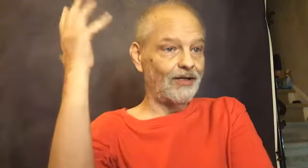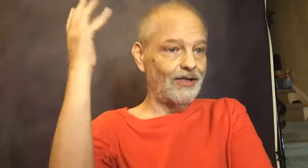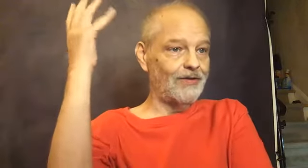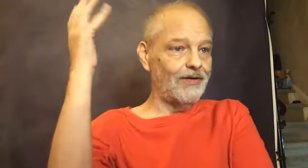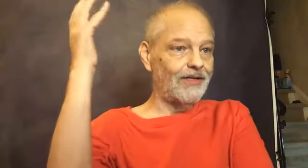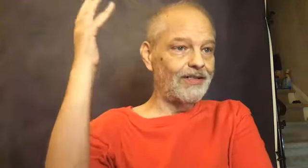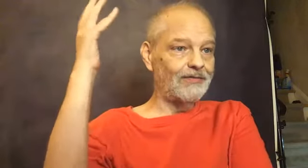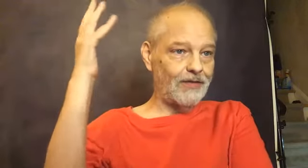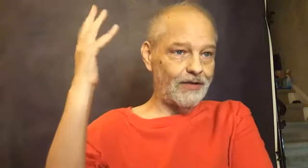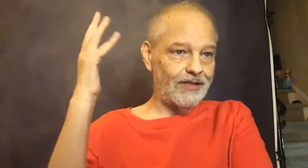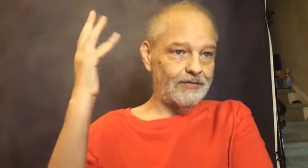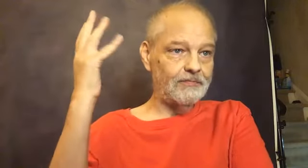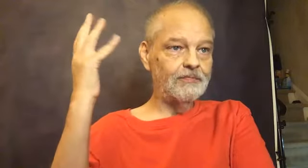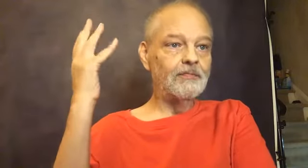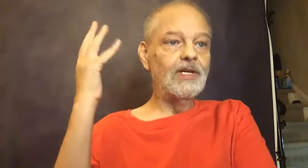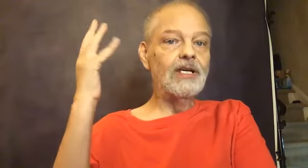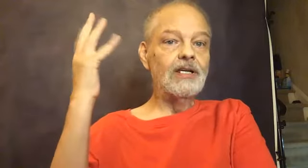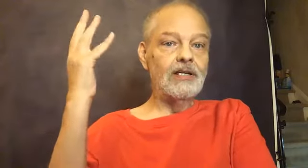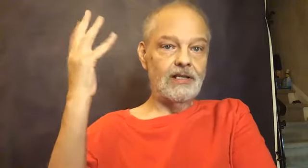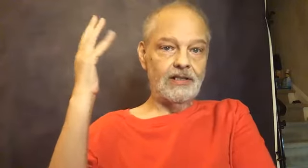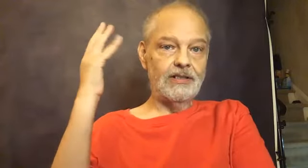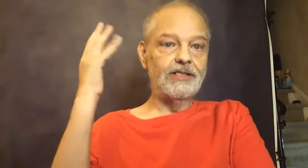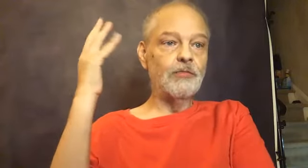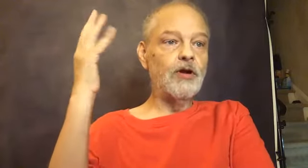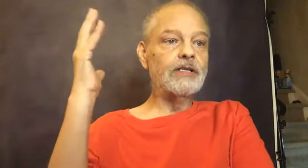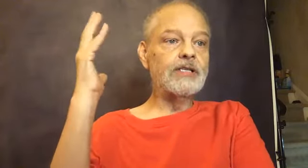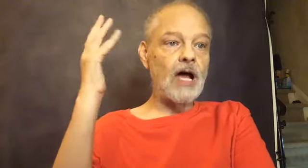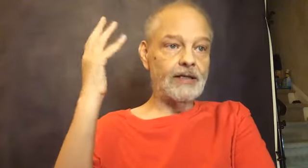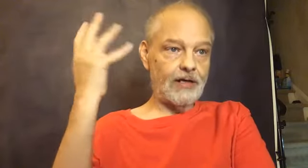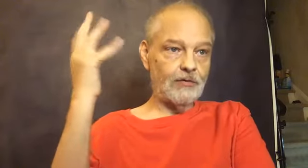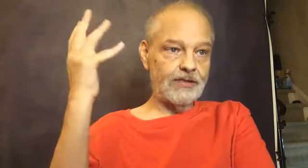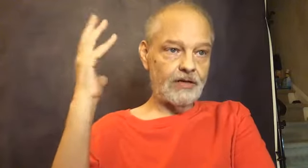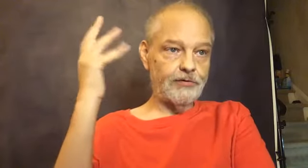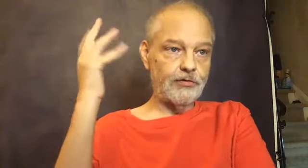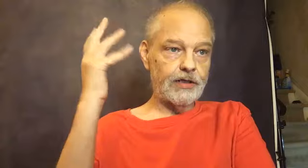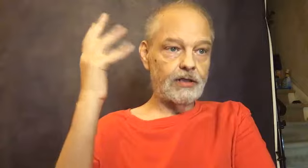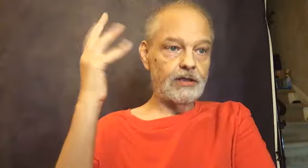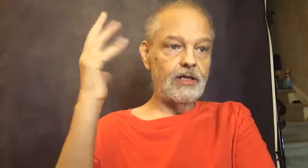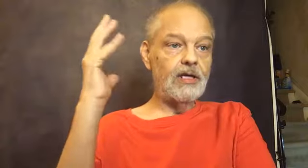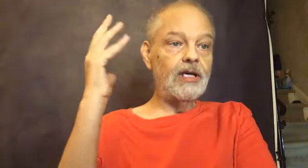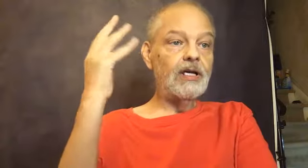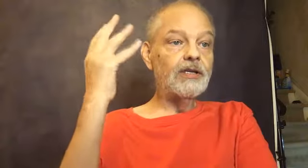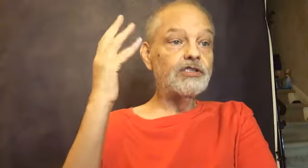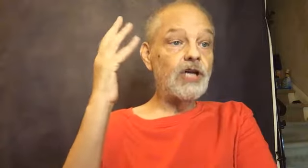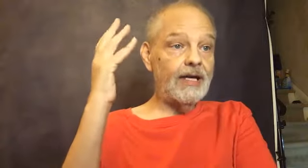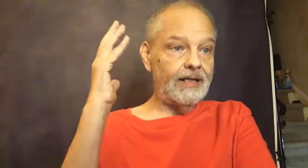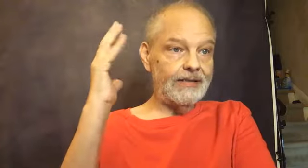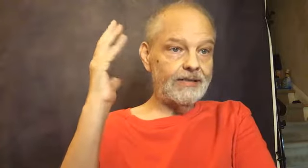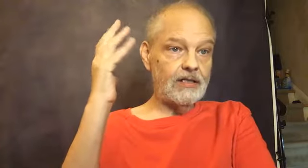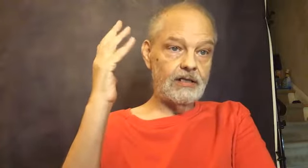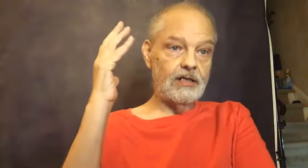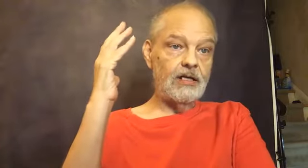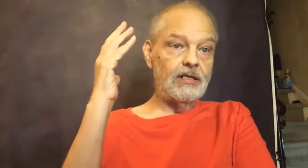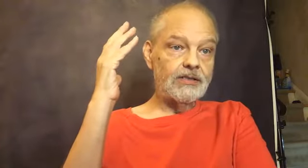good, very good, very good. This is the American Sign Language sign for tree. The Chinese